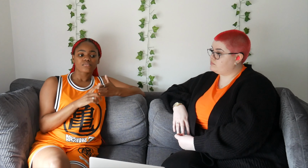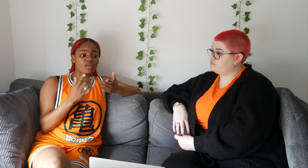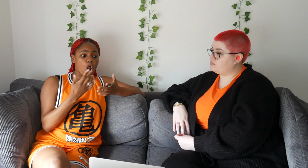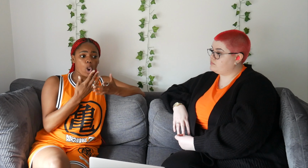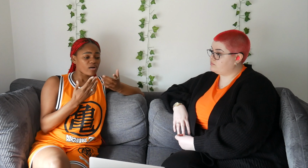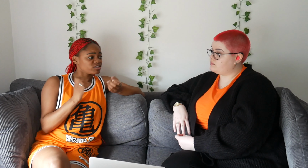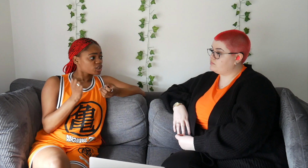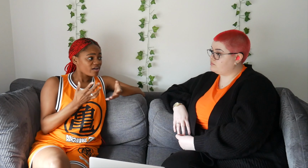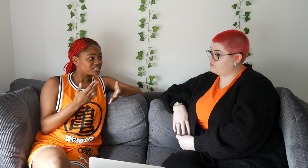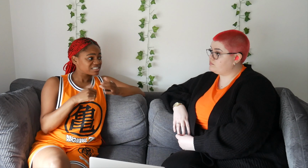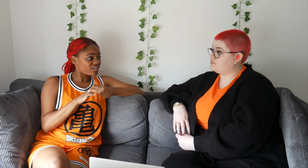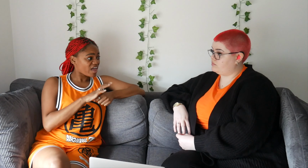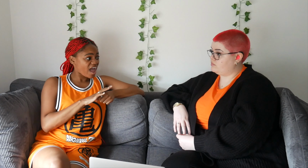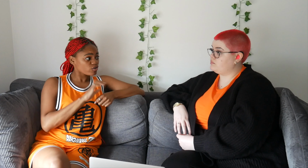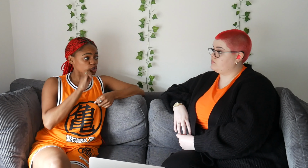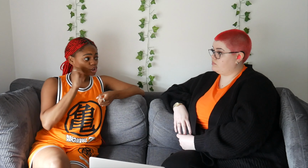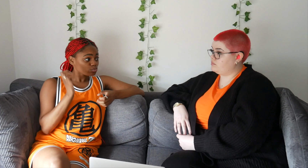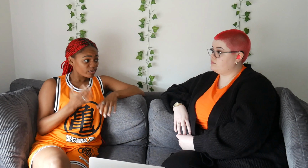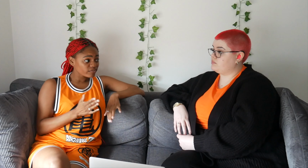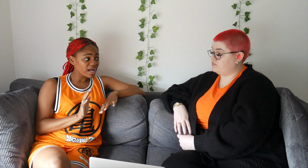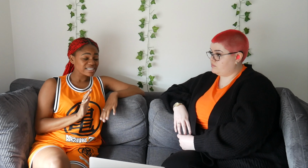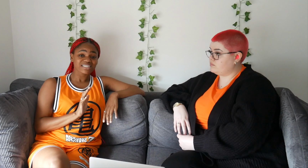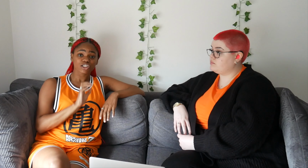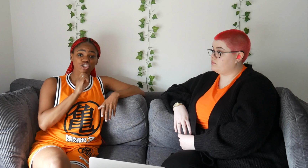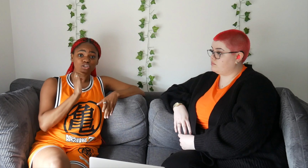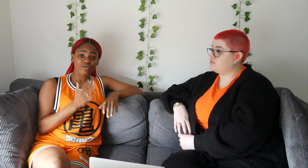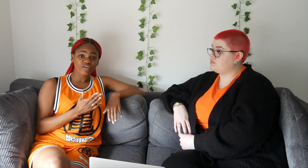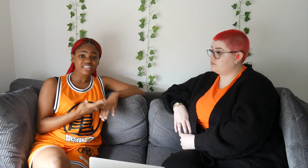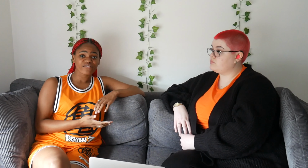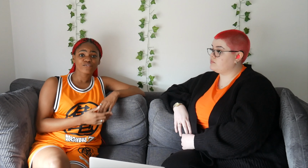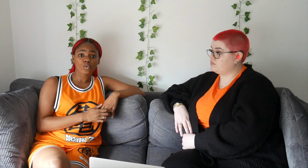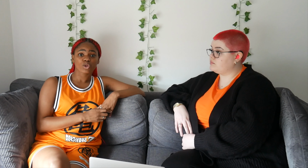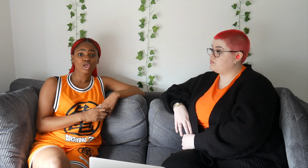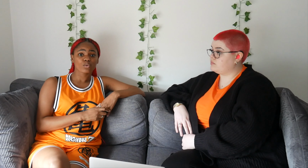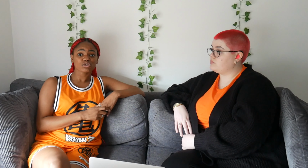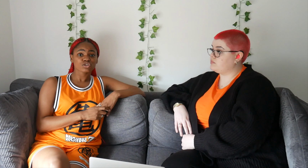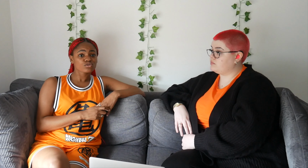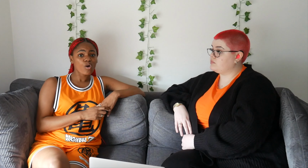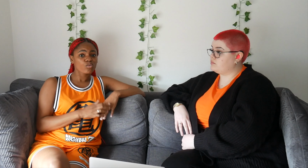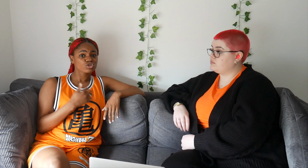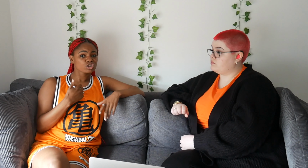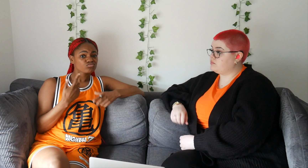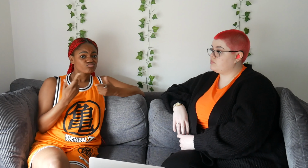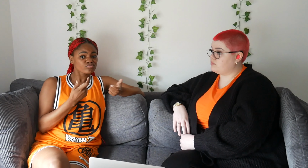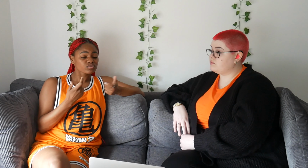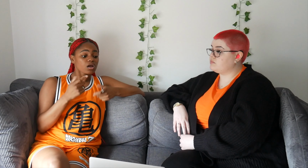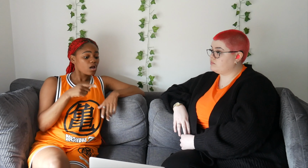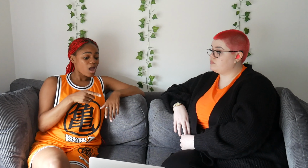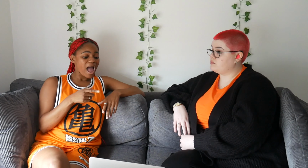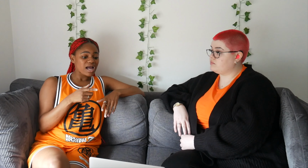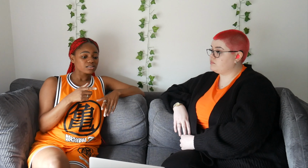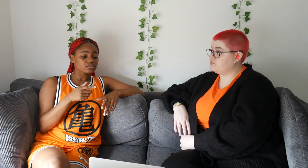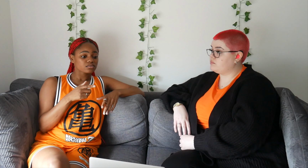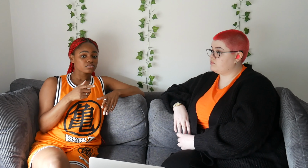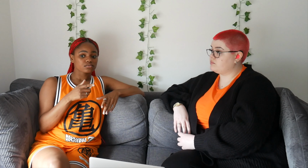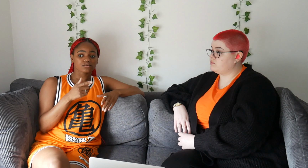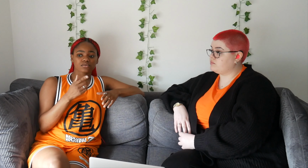A lot of services in the area should provide it for you, so just research into that. And